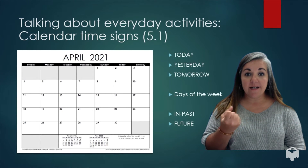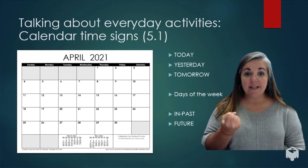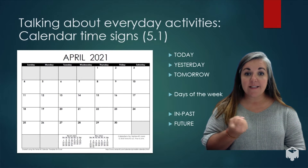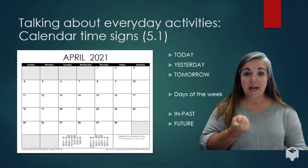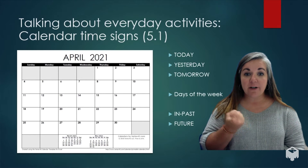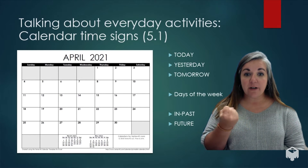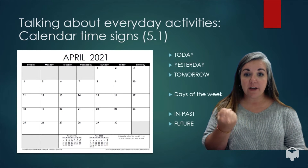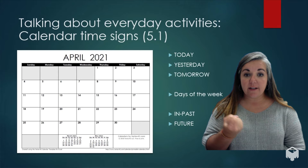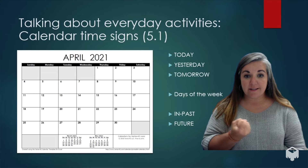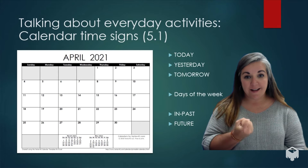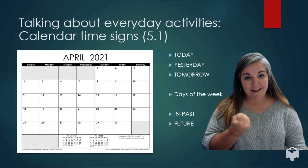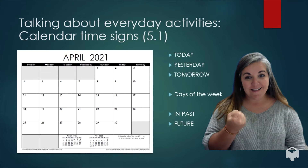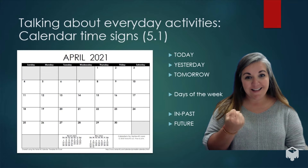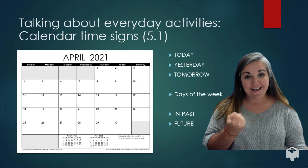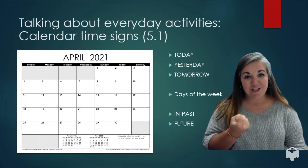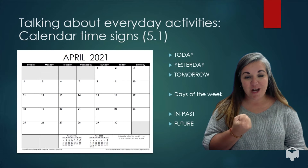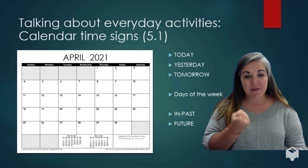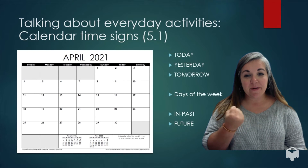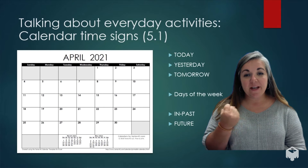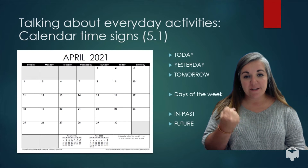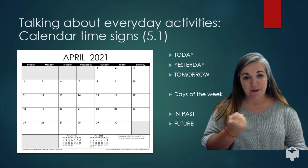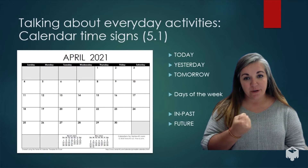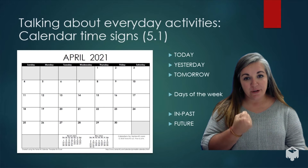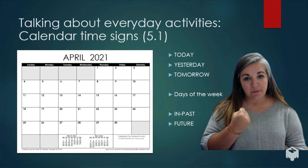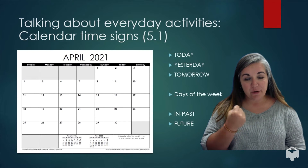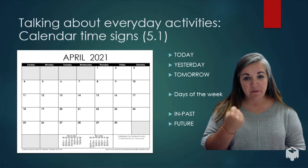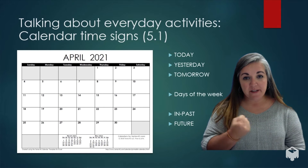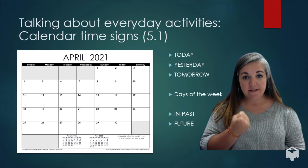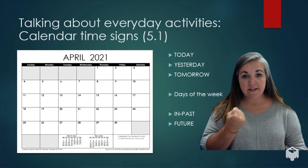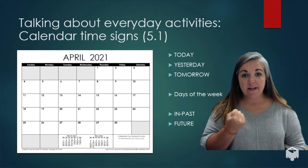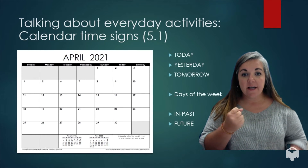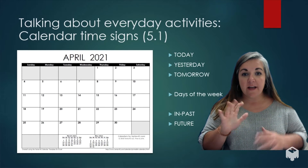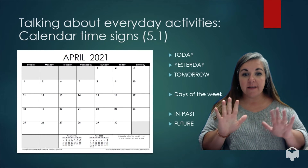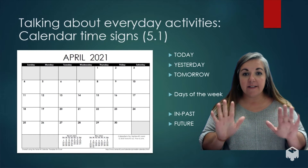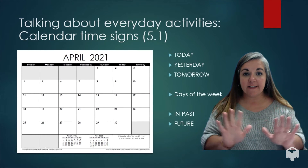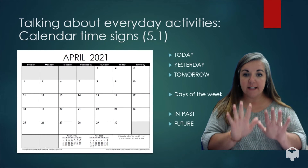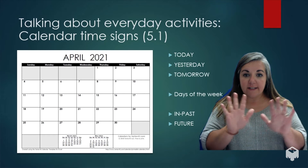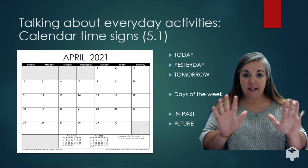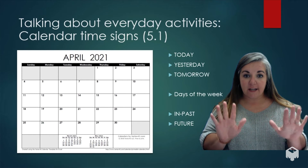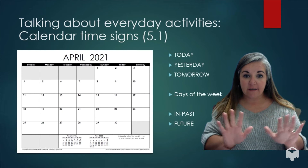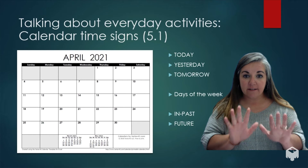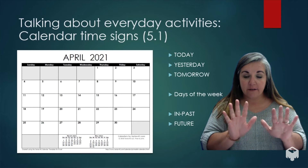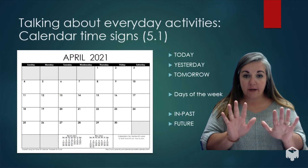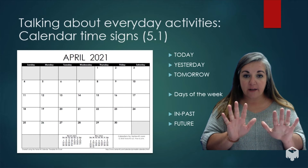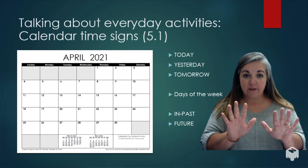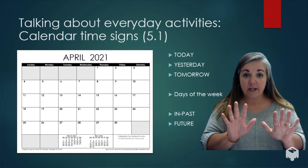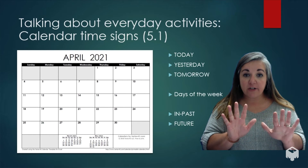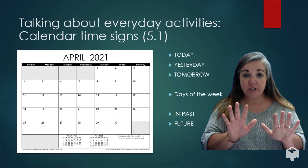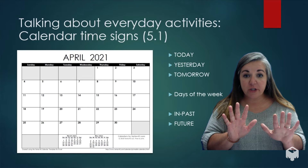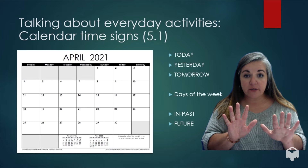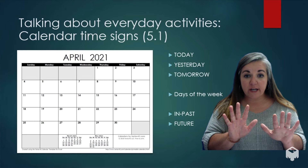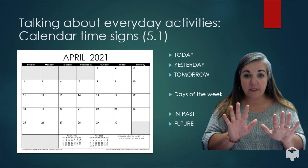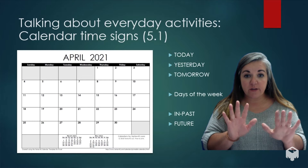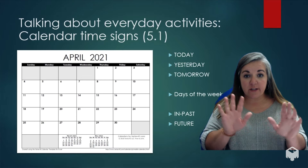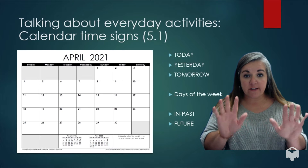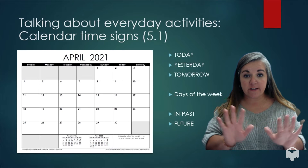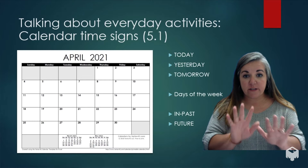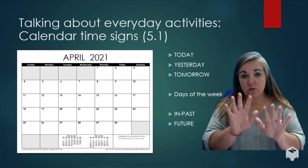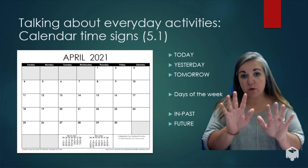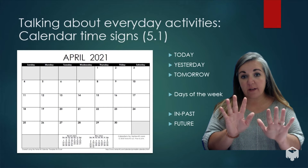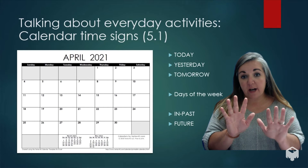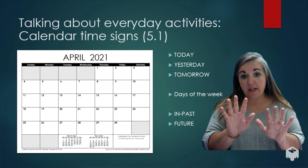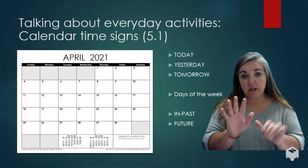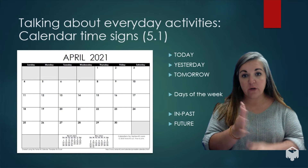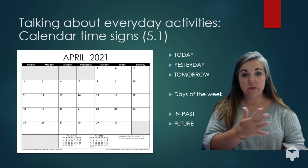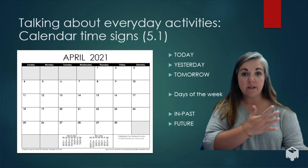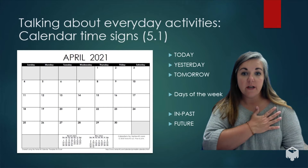movement. Saturday is an S hand shape, circular movement. And then Sunday. Okay, there's actually two signs for this. This